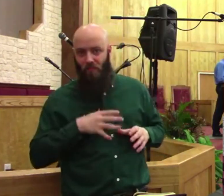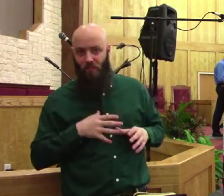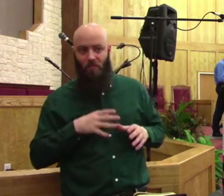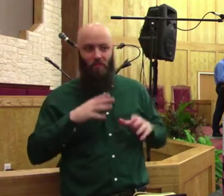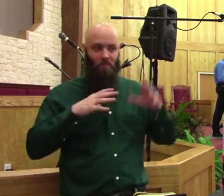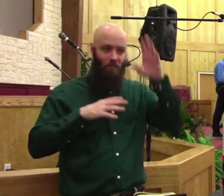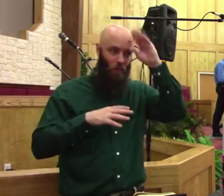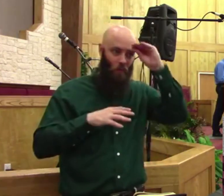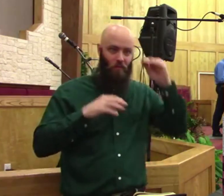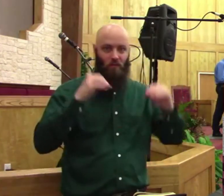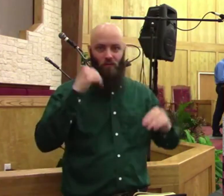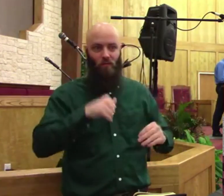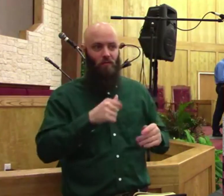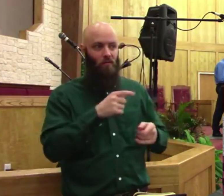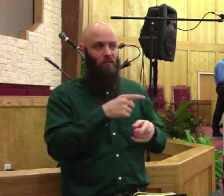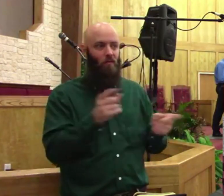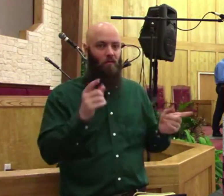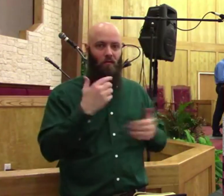to the same